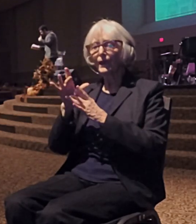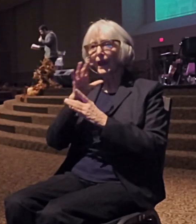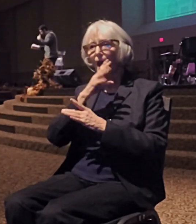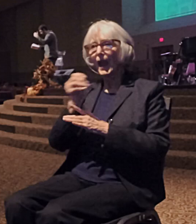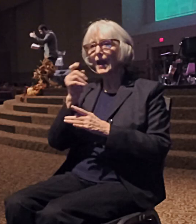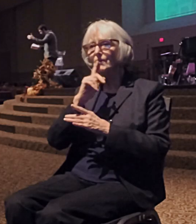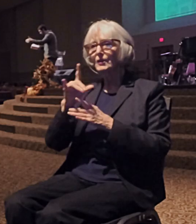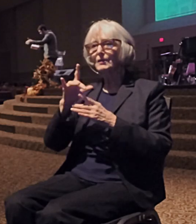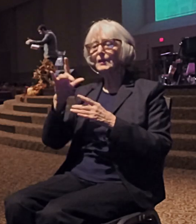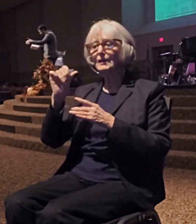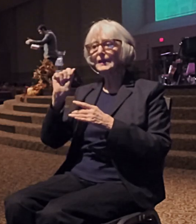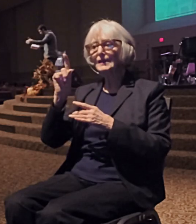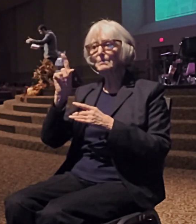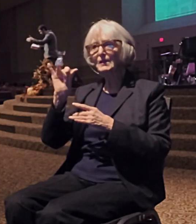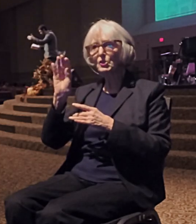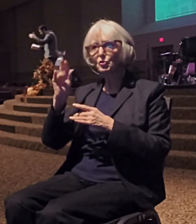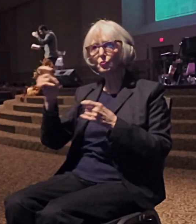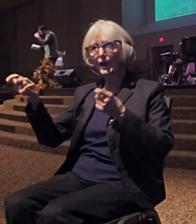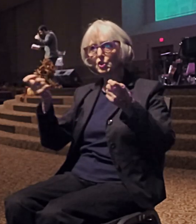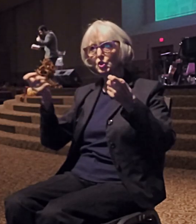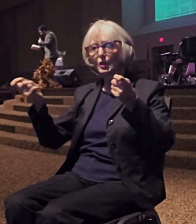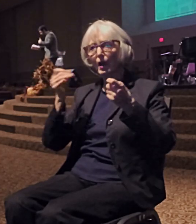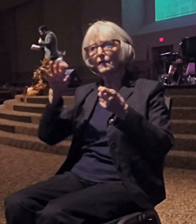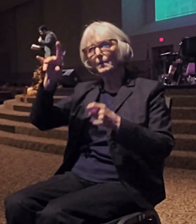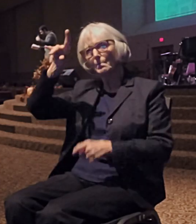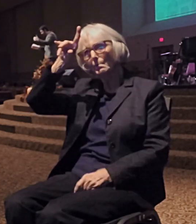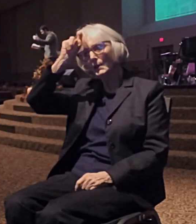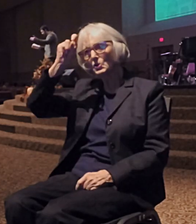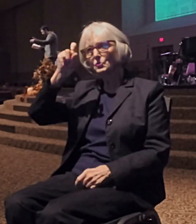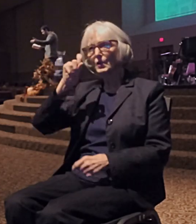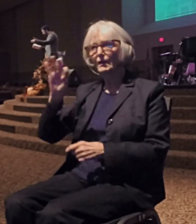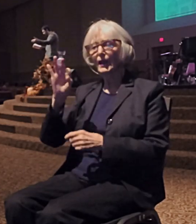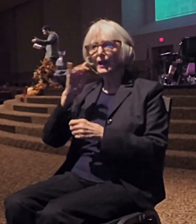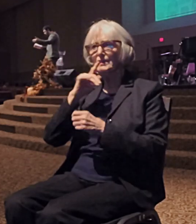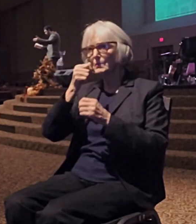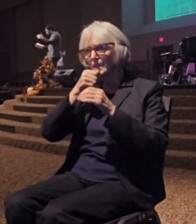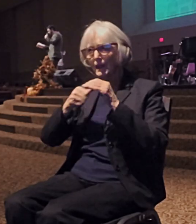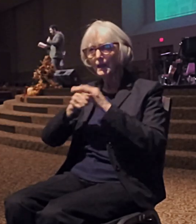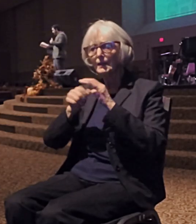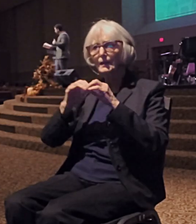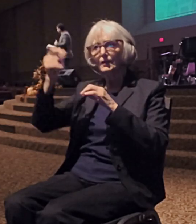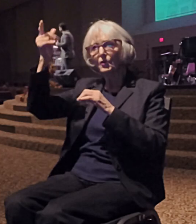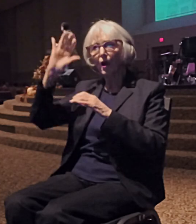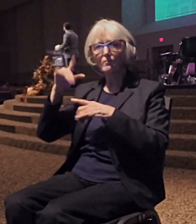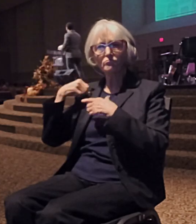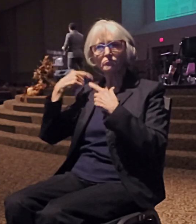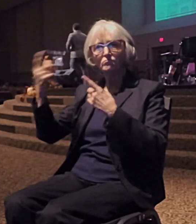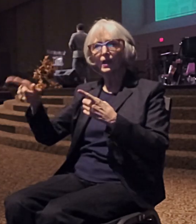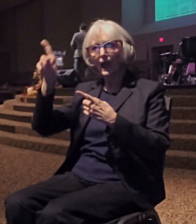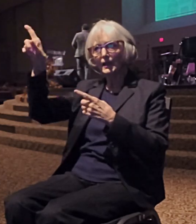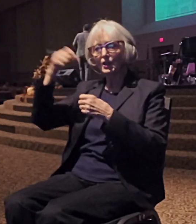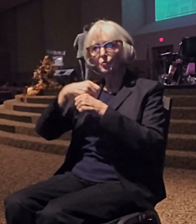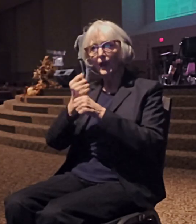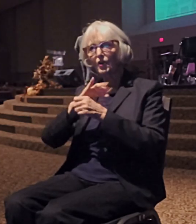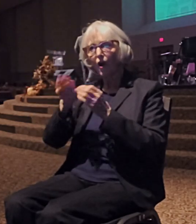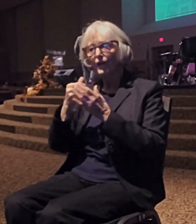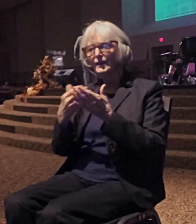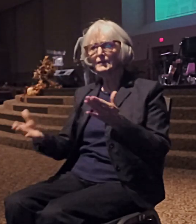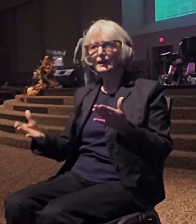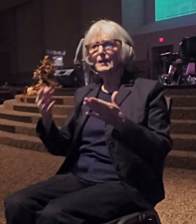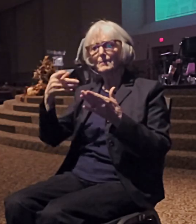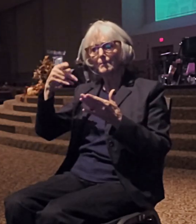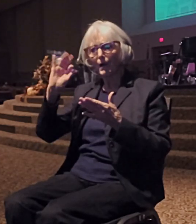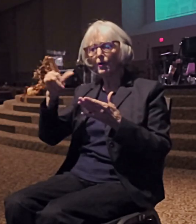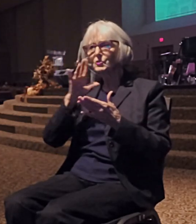administration of the mystery which for ages has been hidden in God, who created all things. So Paul's back to talking about